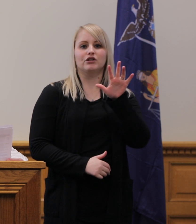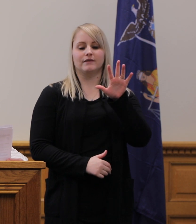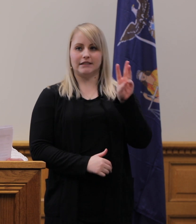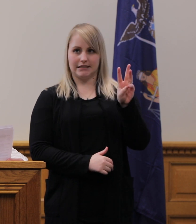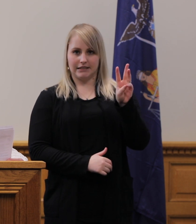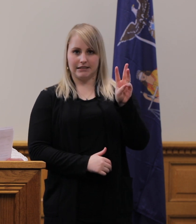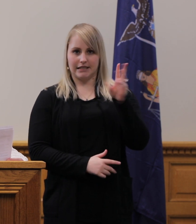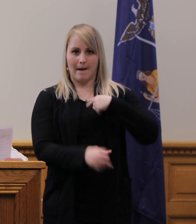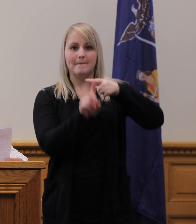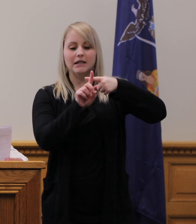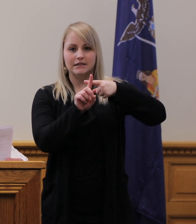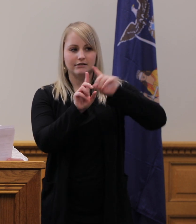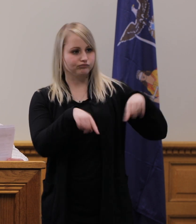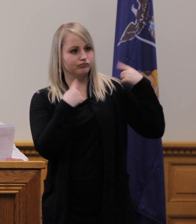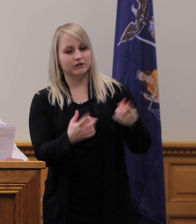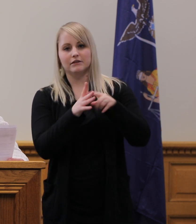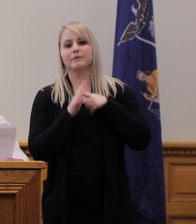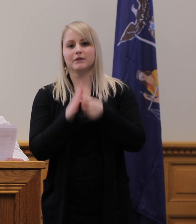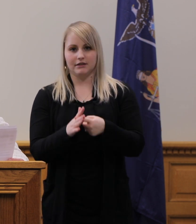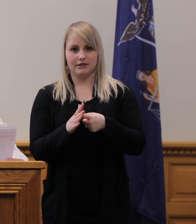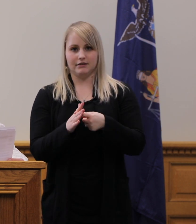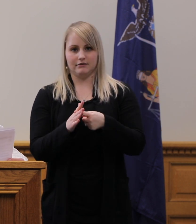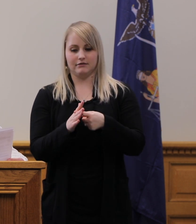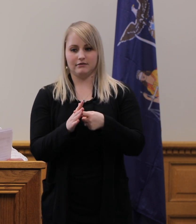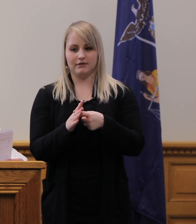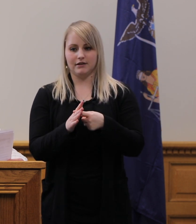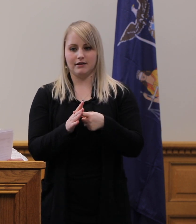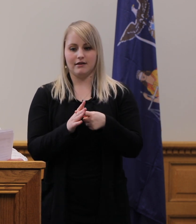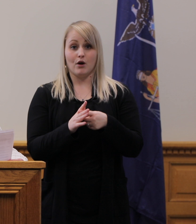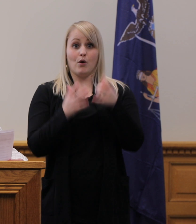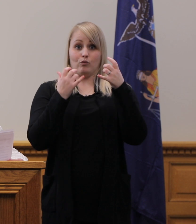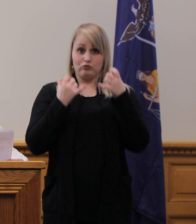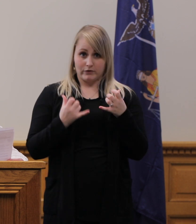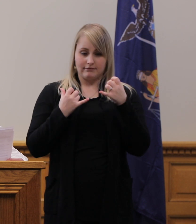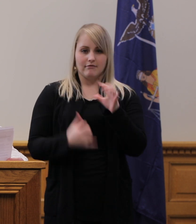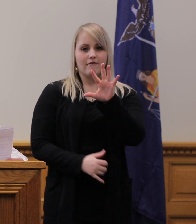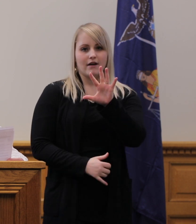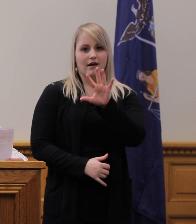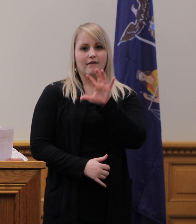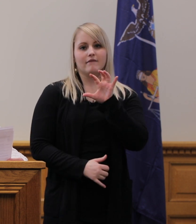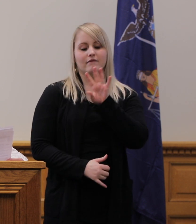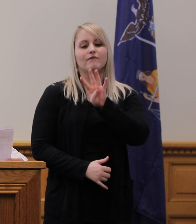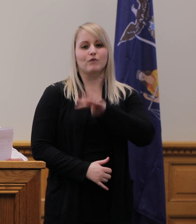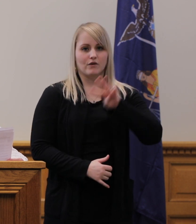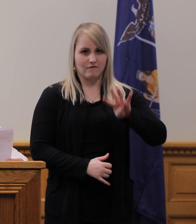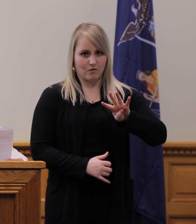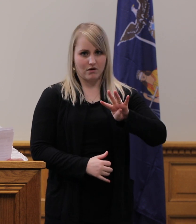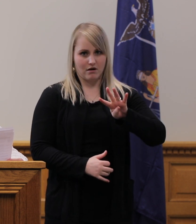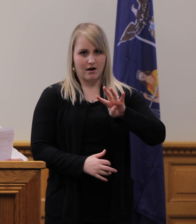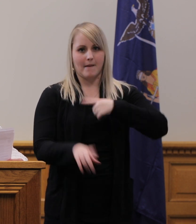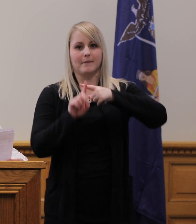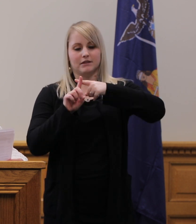2,356 positive test results. We have 544 active cases. We